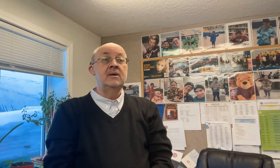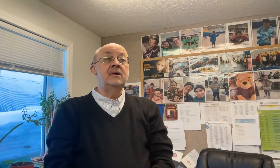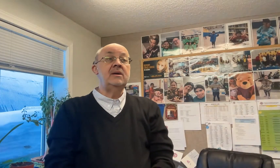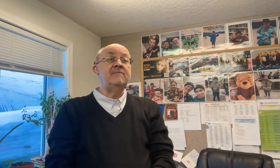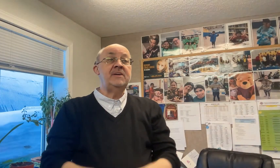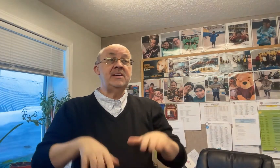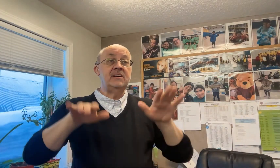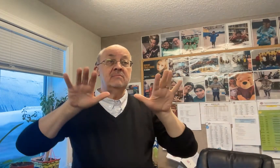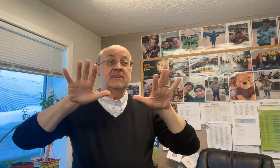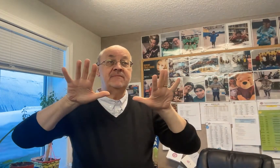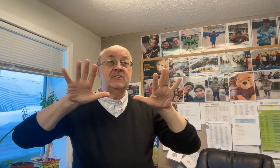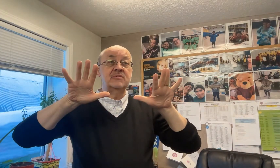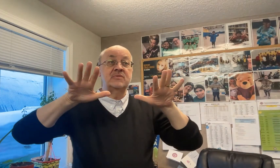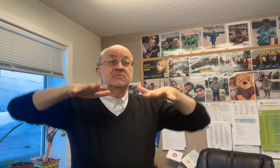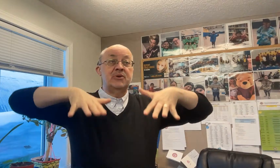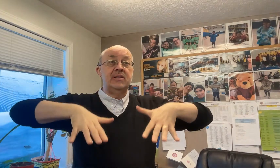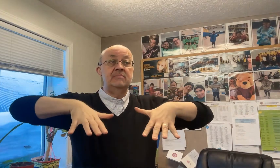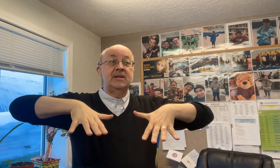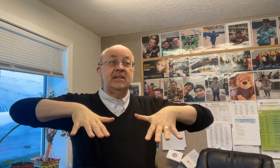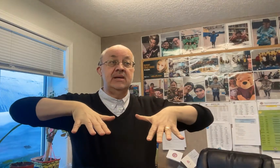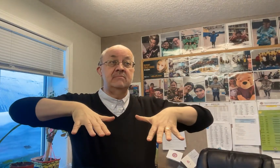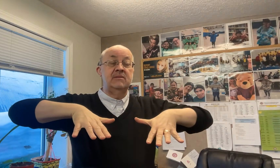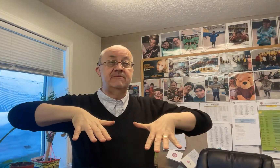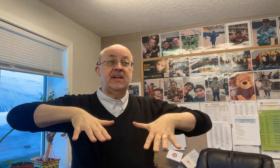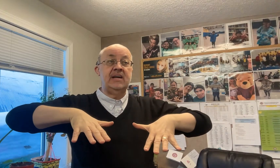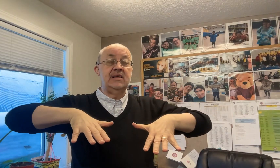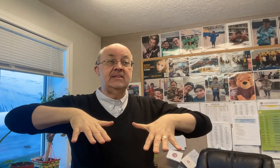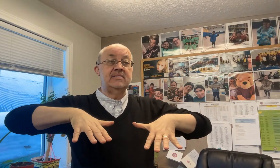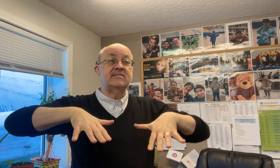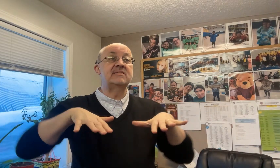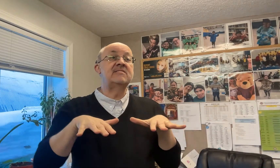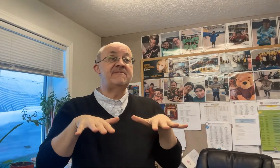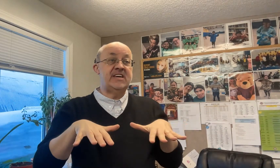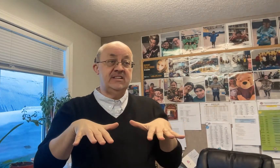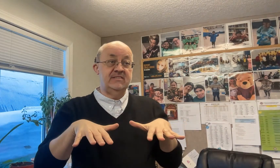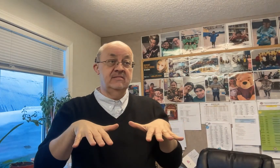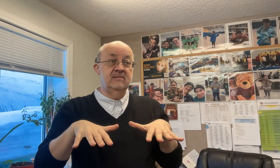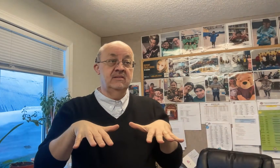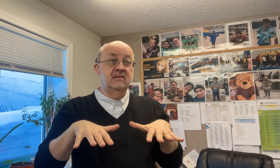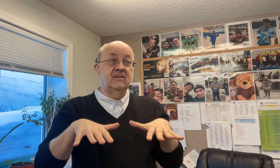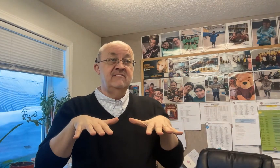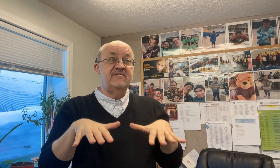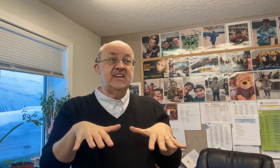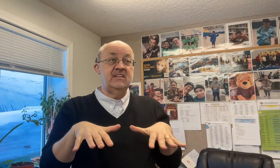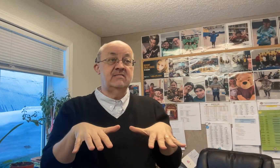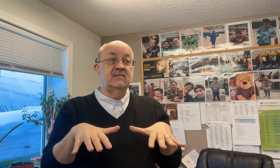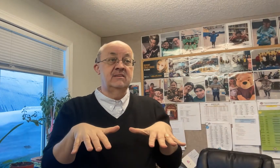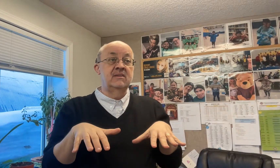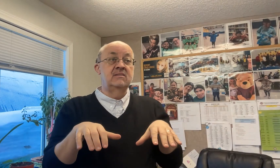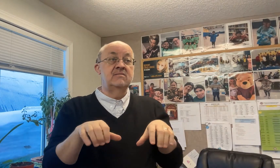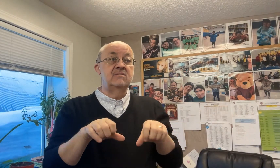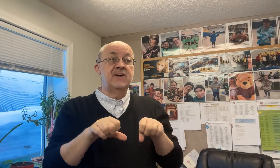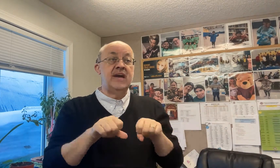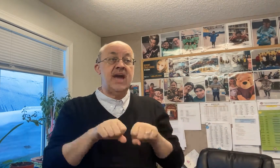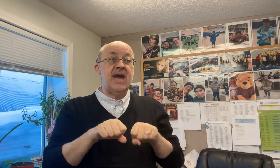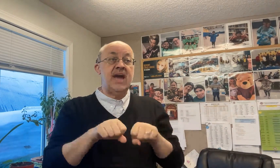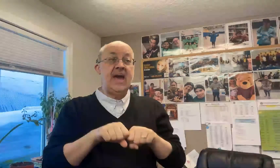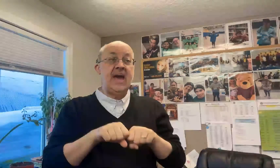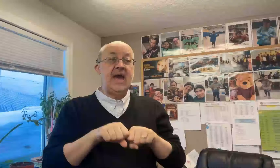If I take all my fingers and spread them and I lay them out flat like this, this is feet. Feet. So if I